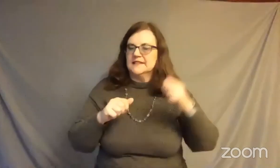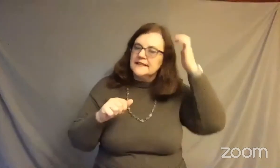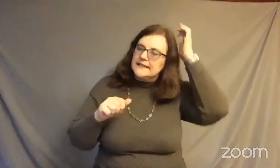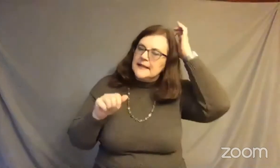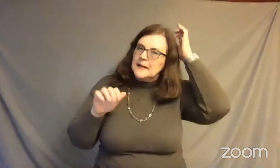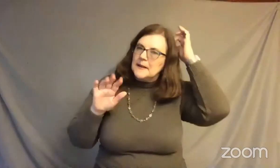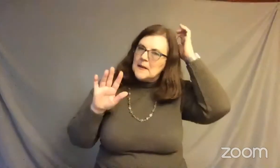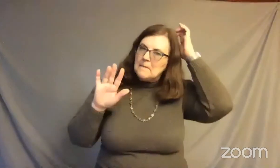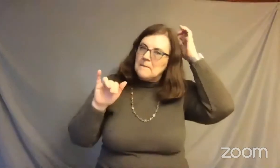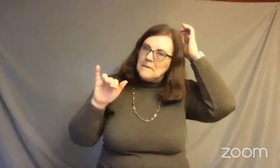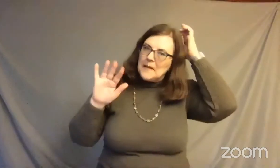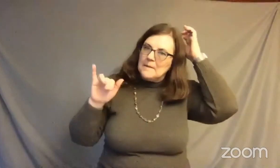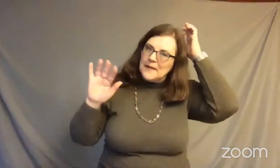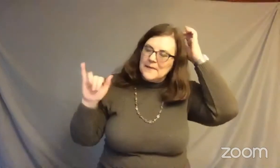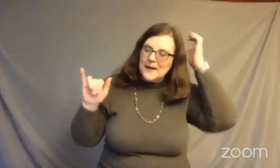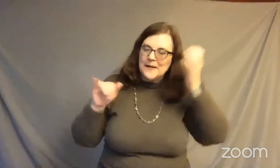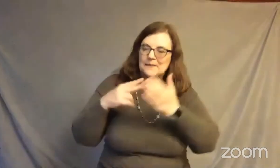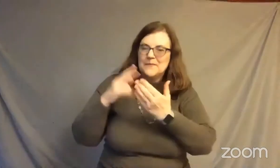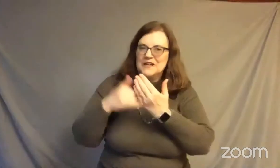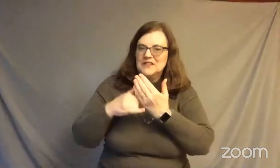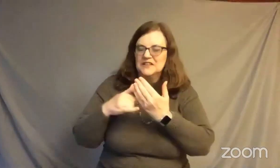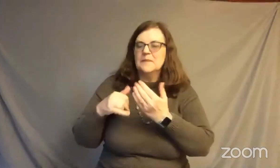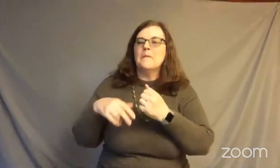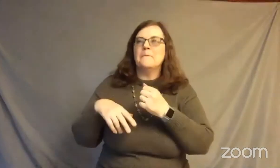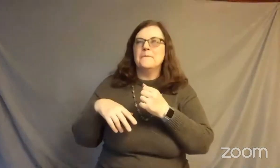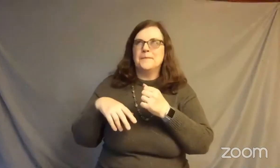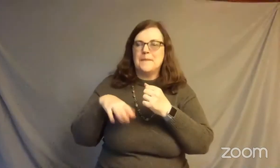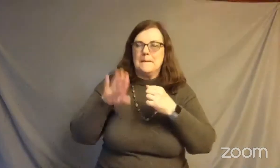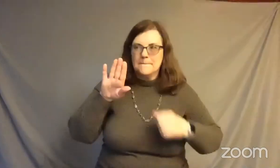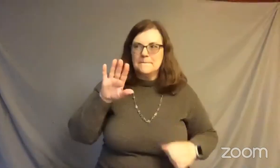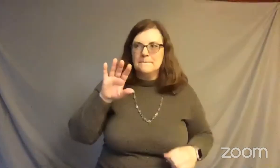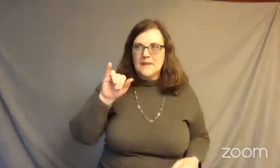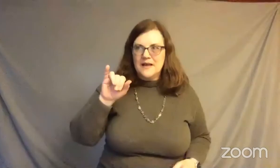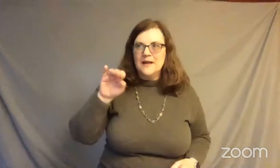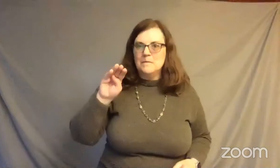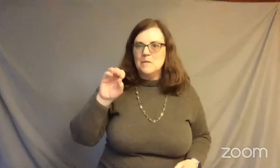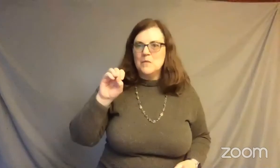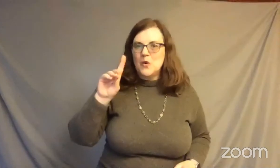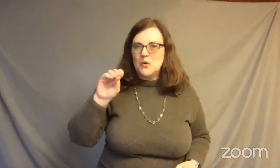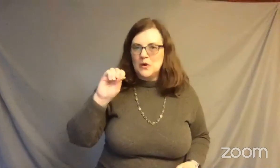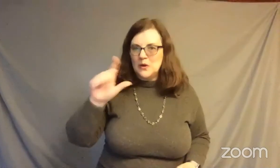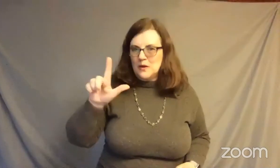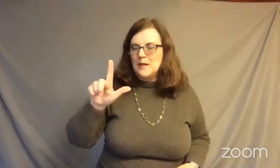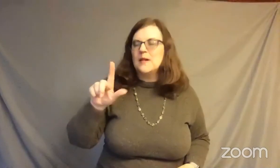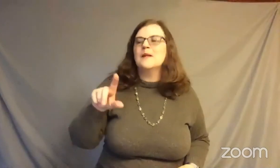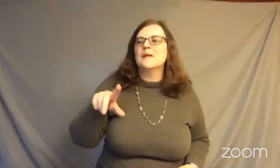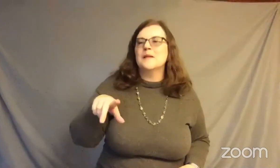this child is identified and exposed to sign language, they can start to develop their linguistic foundation.